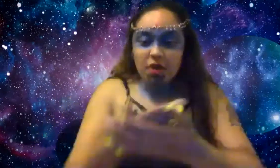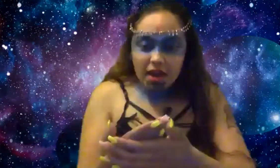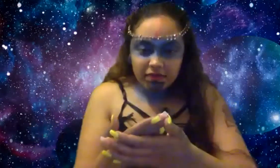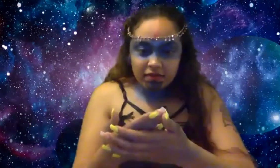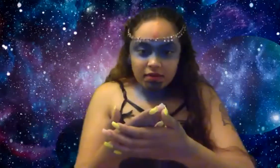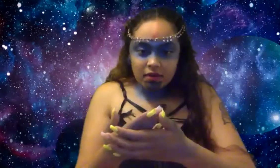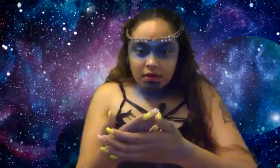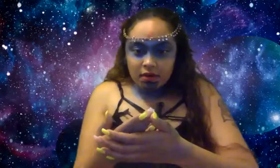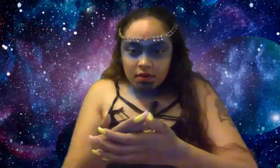globe,